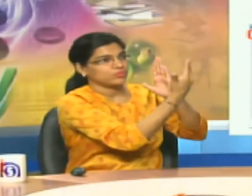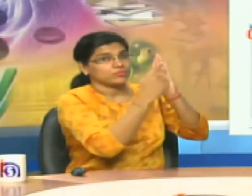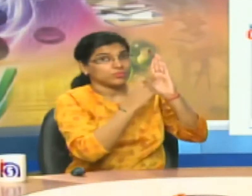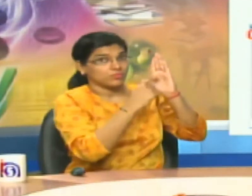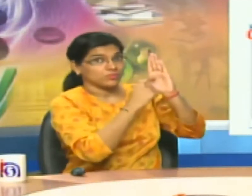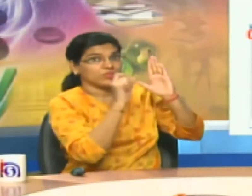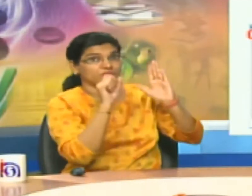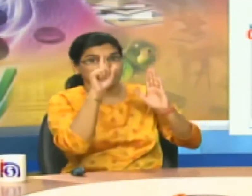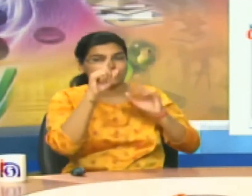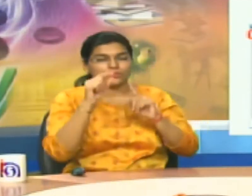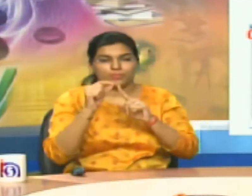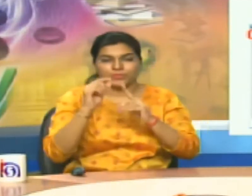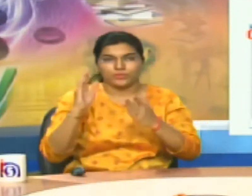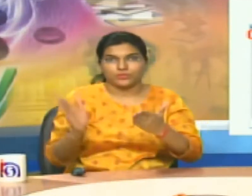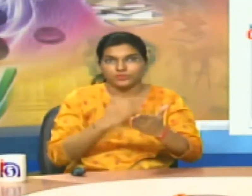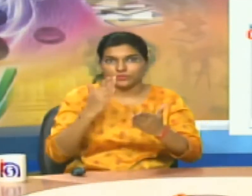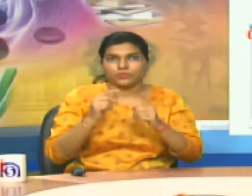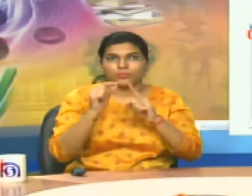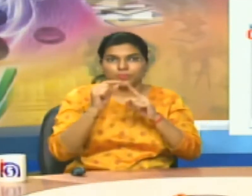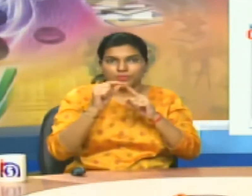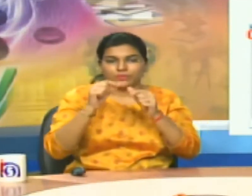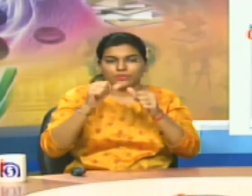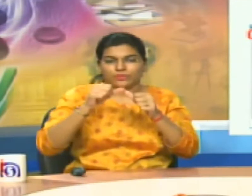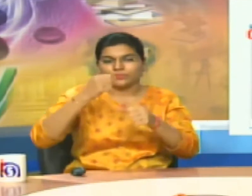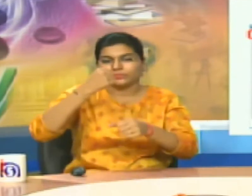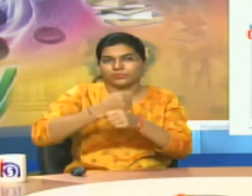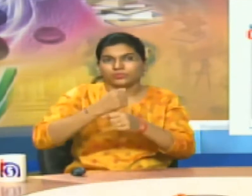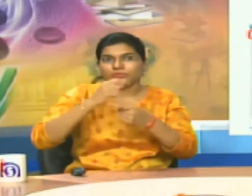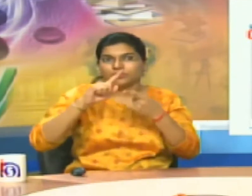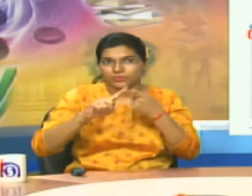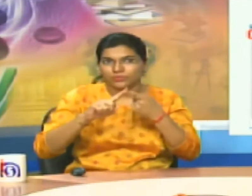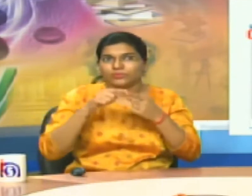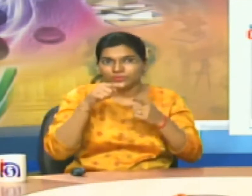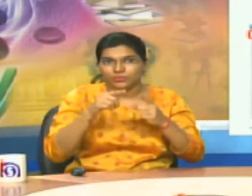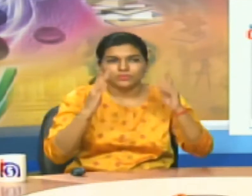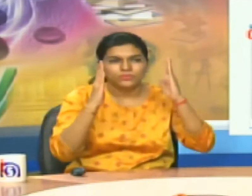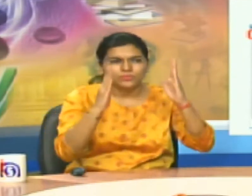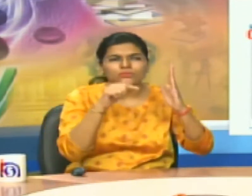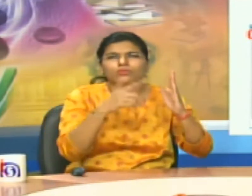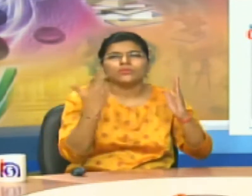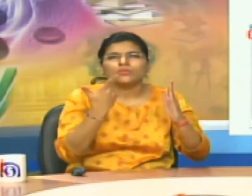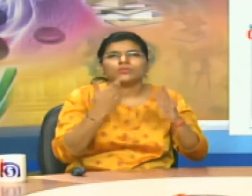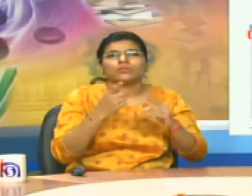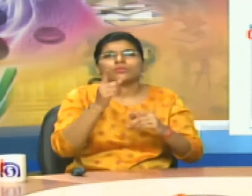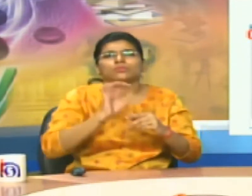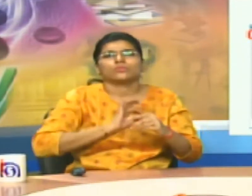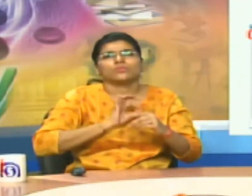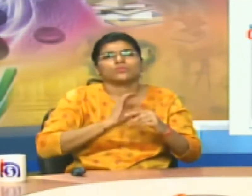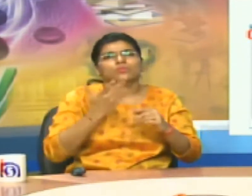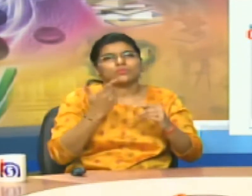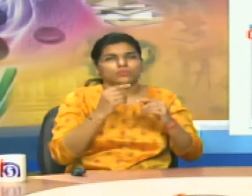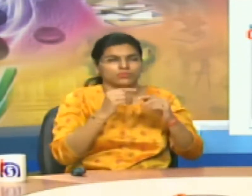That you can see on the screen, there are two pages, the one is page, the first picture is page.